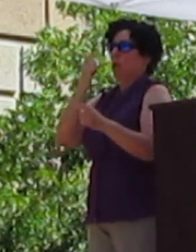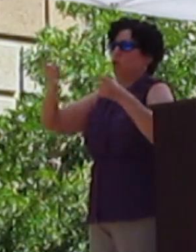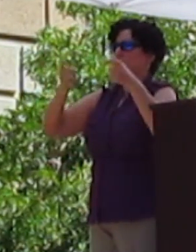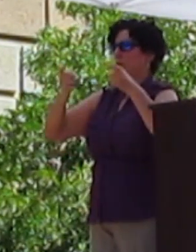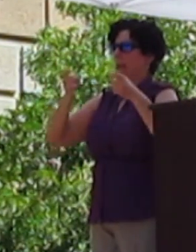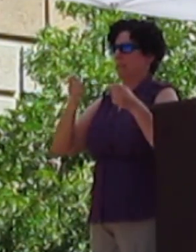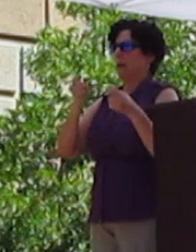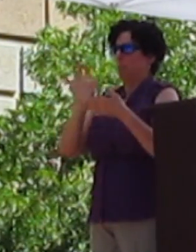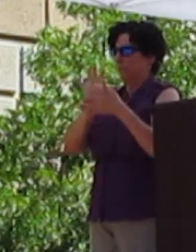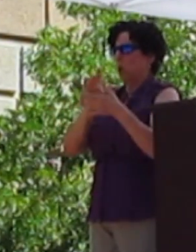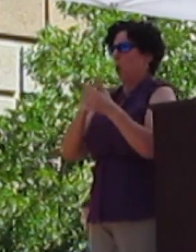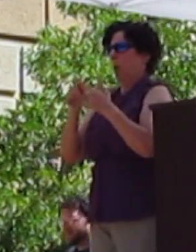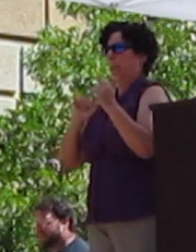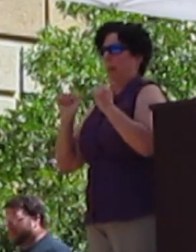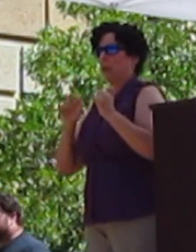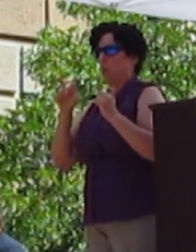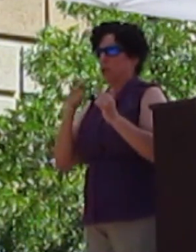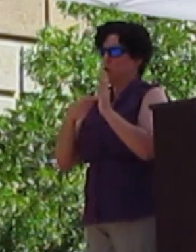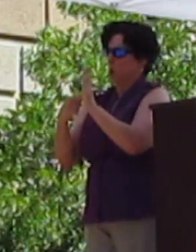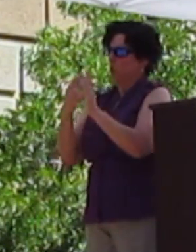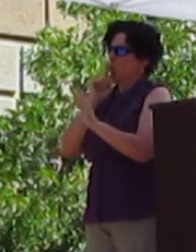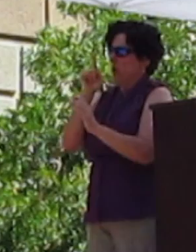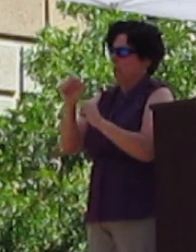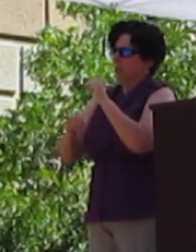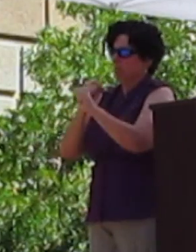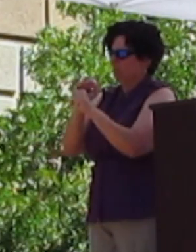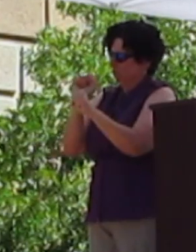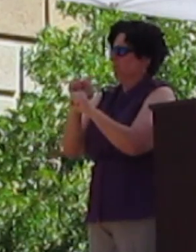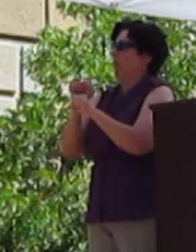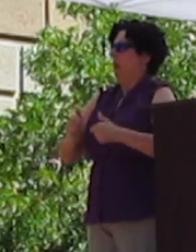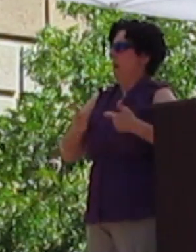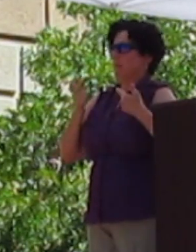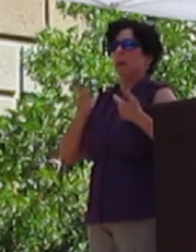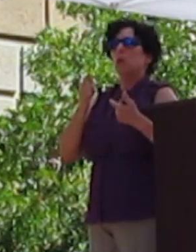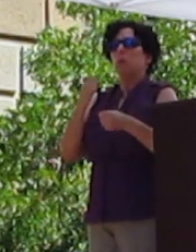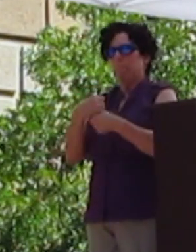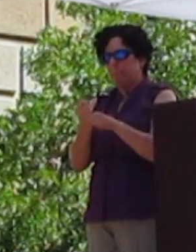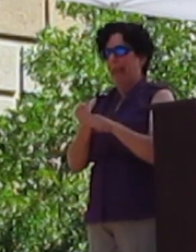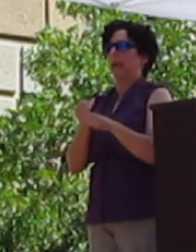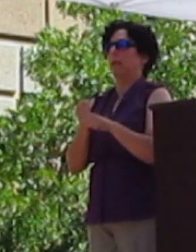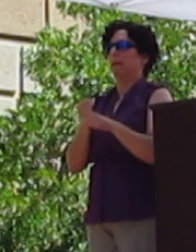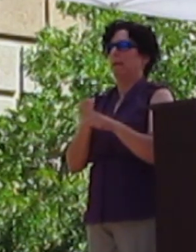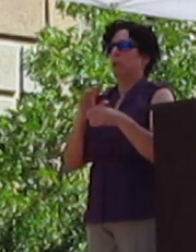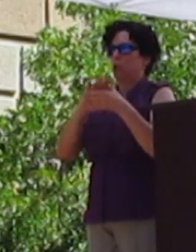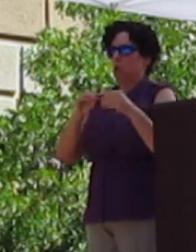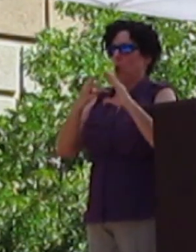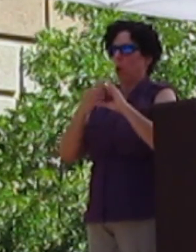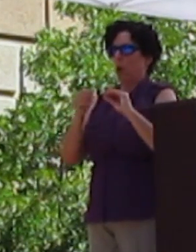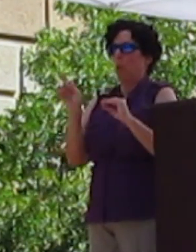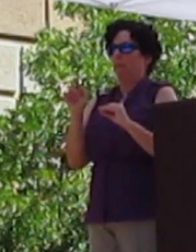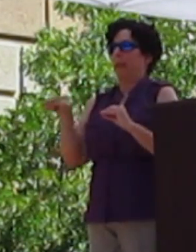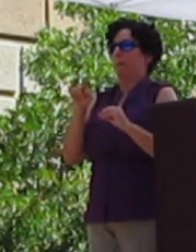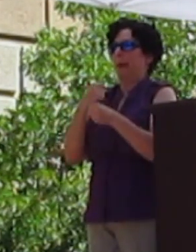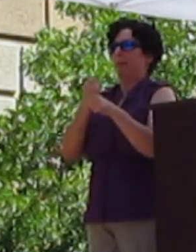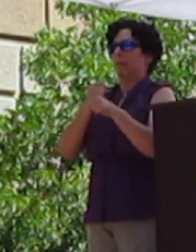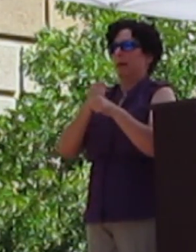movie that shows you something about people in real life, you make it a story where everyone in the story always makes the best decisions they can